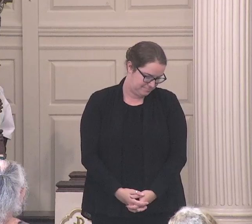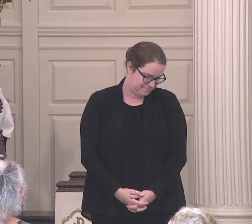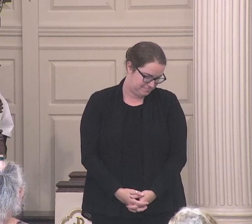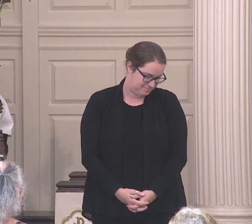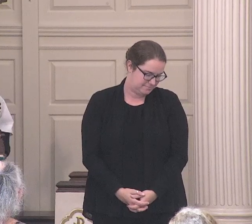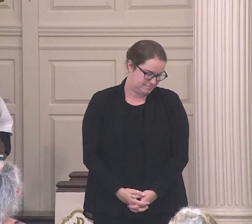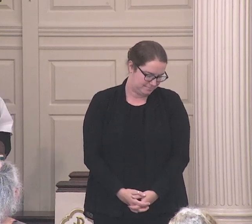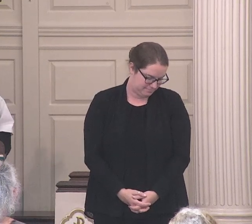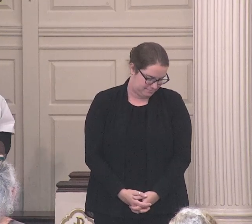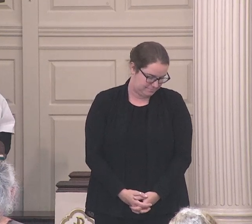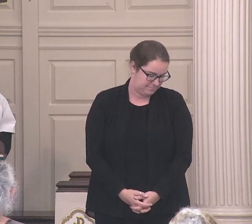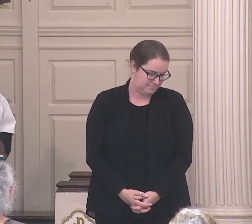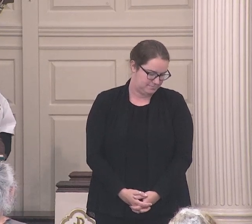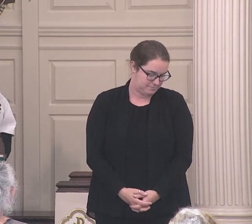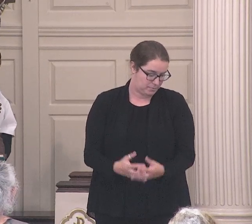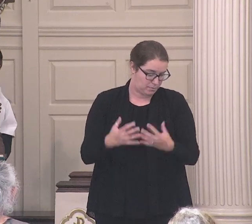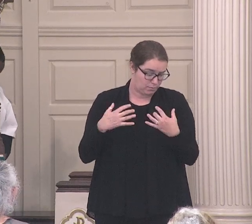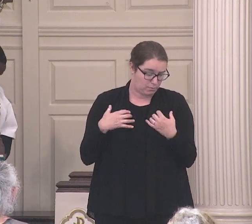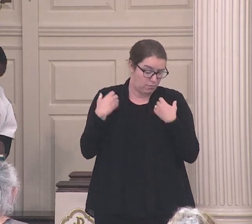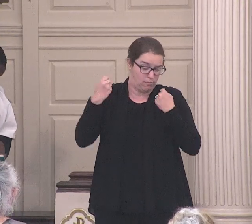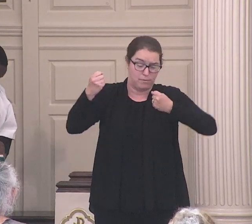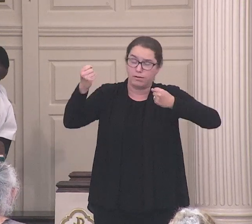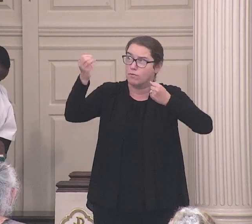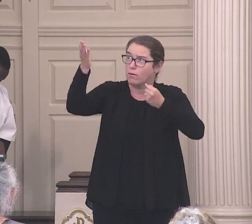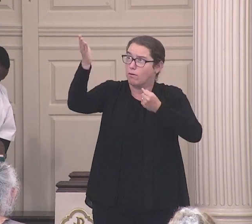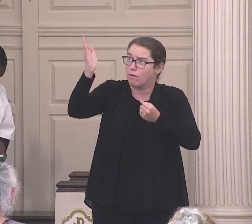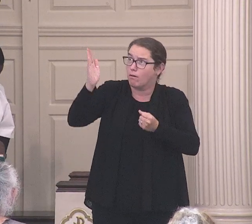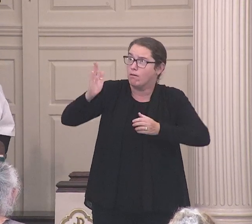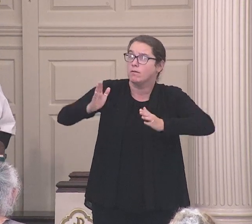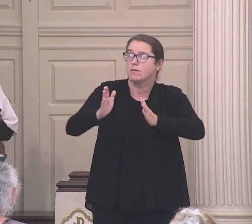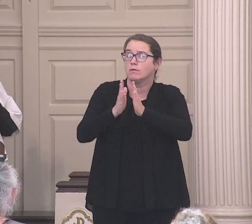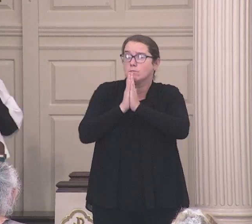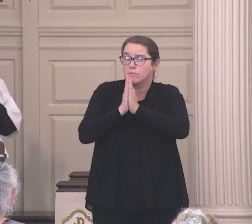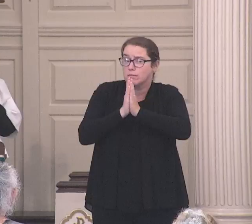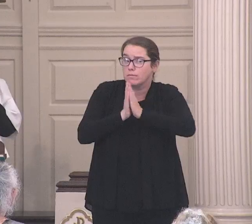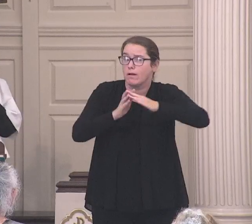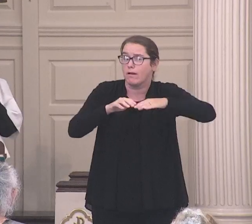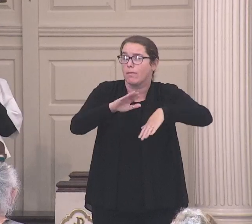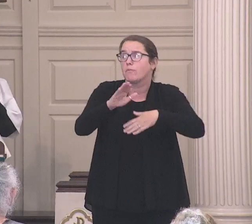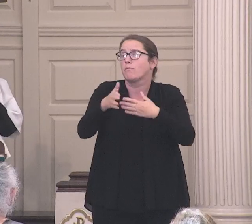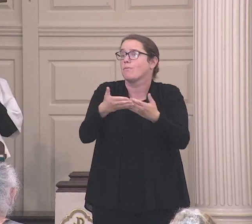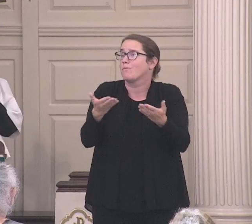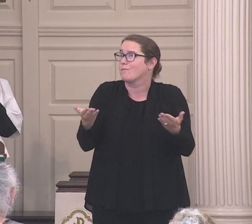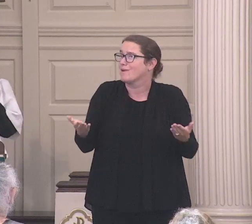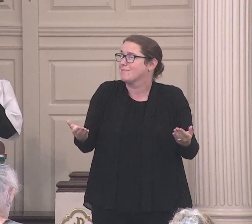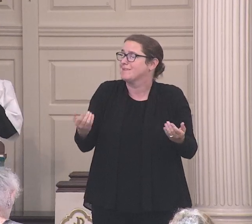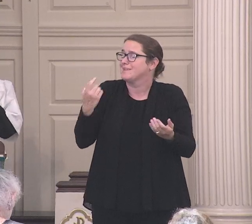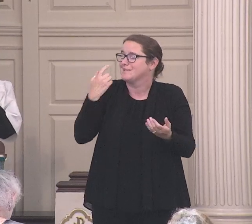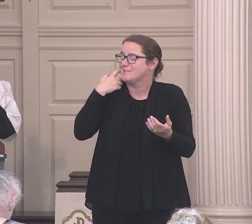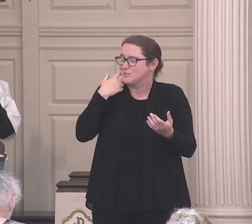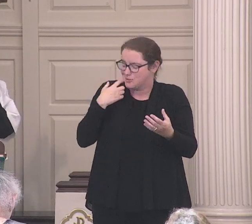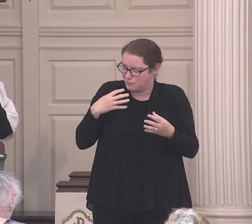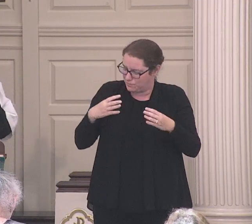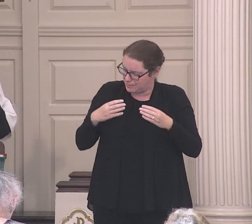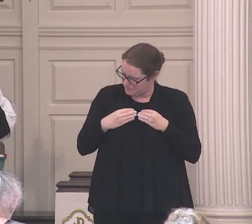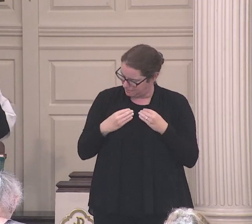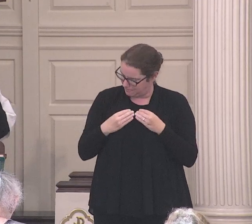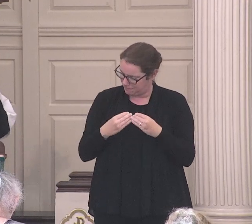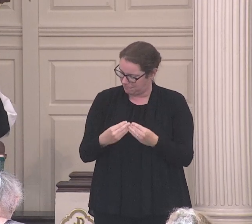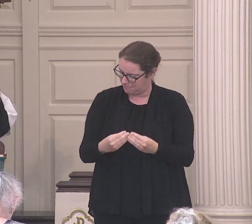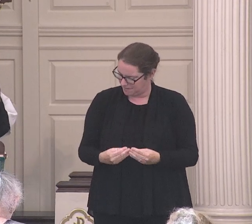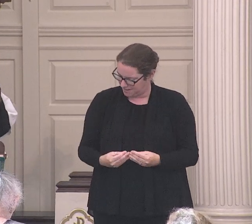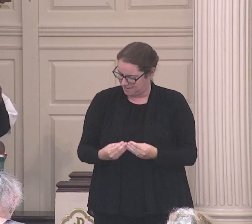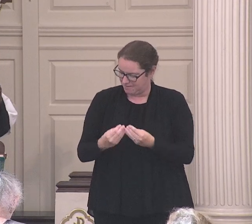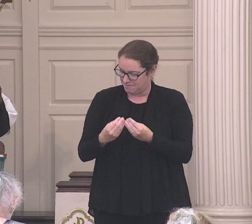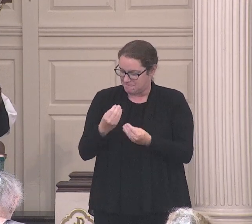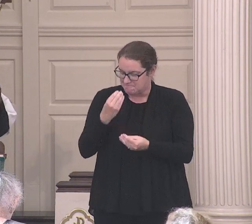Grant us, Almighty God, that we may be refreshed and nourished